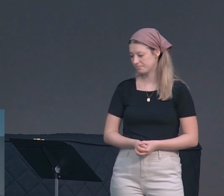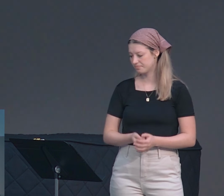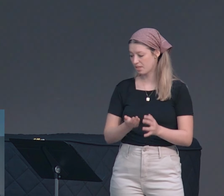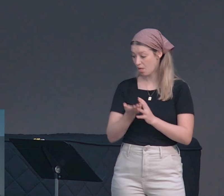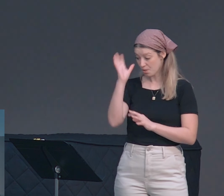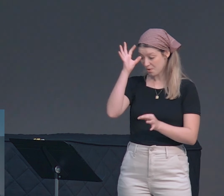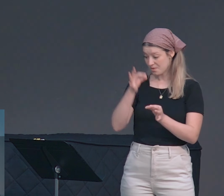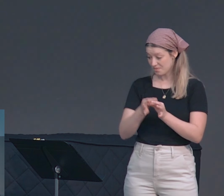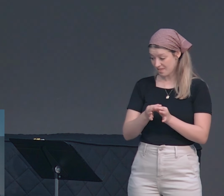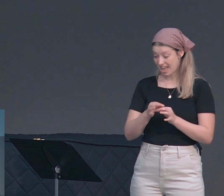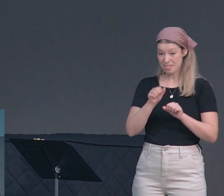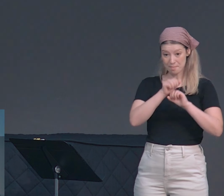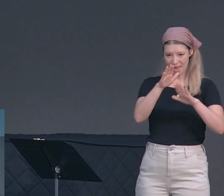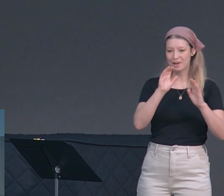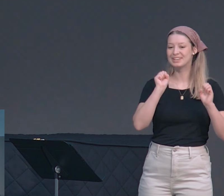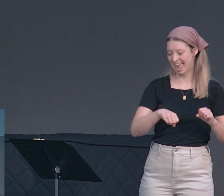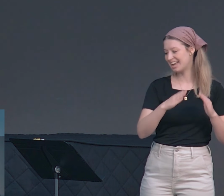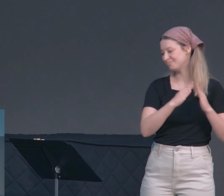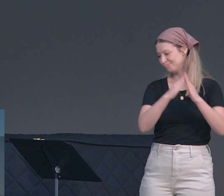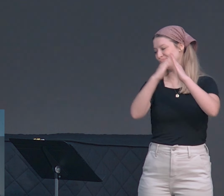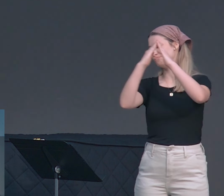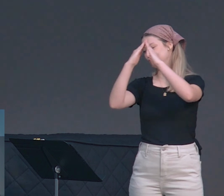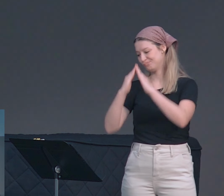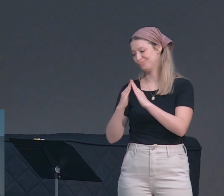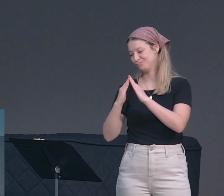By faith this mountain shall be